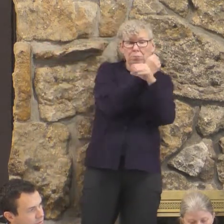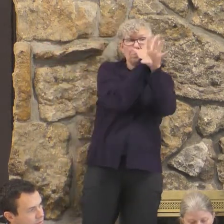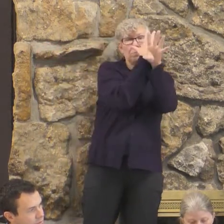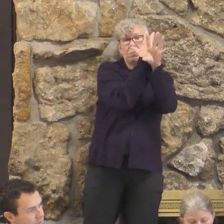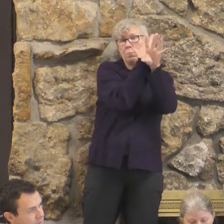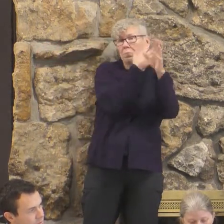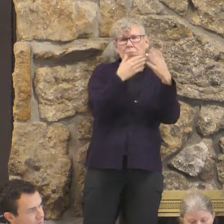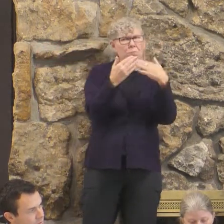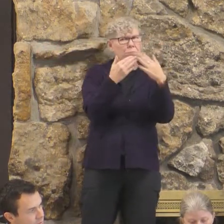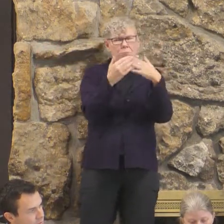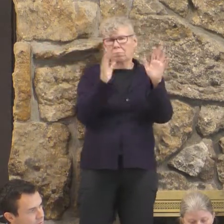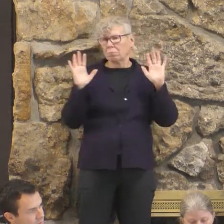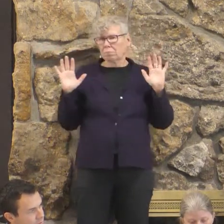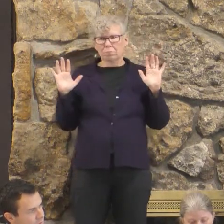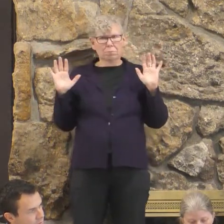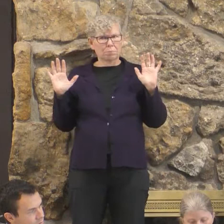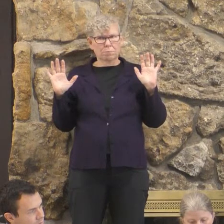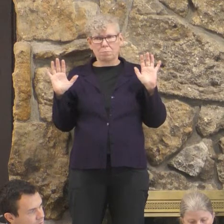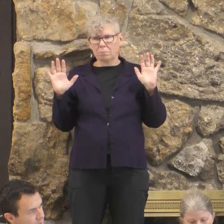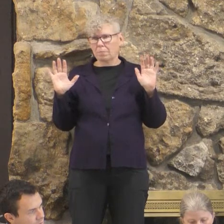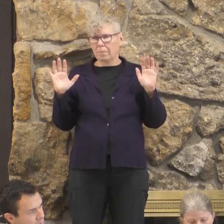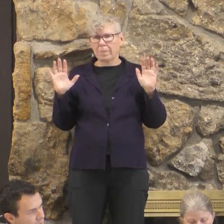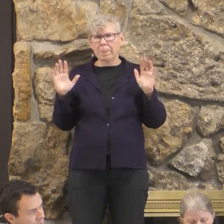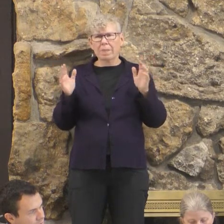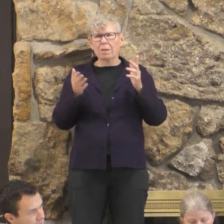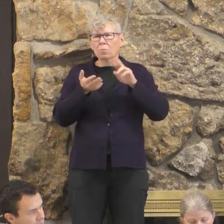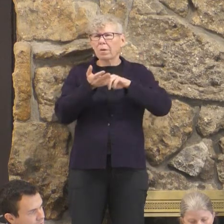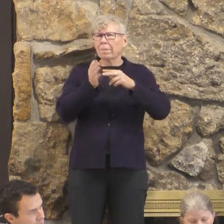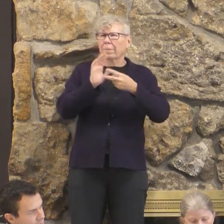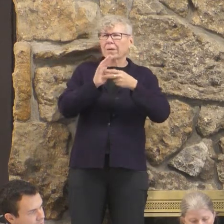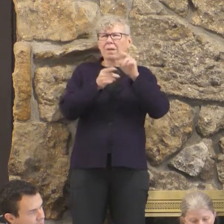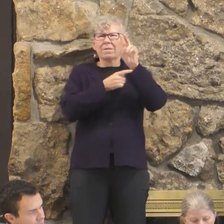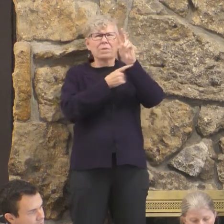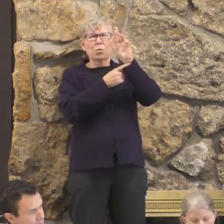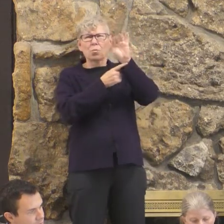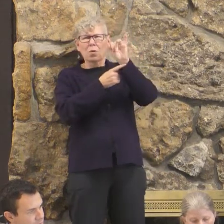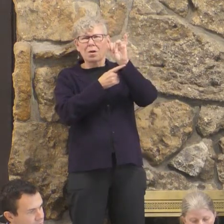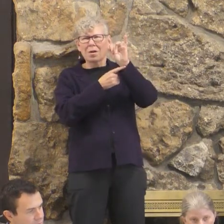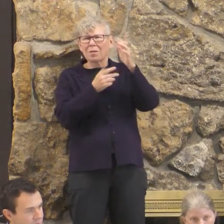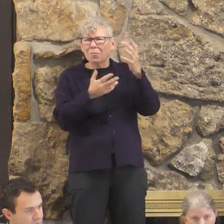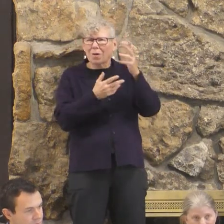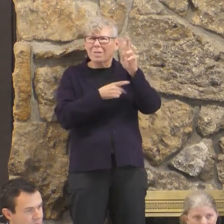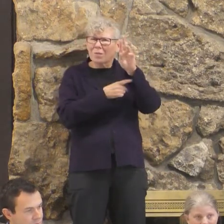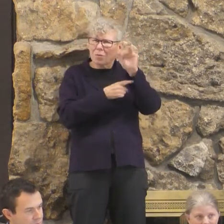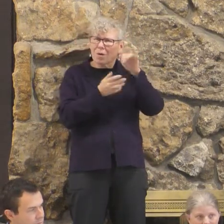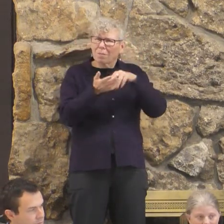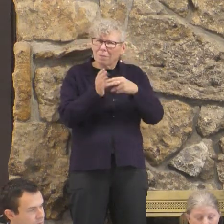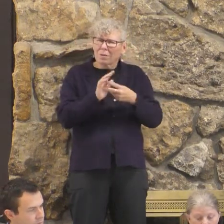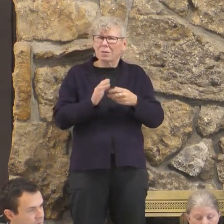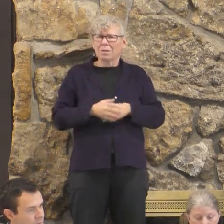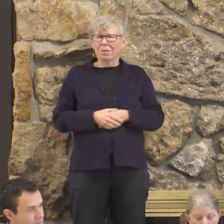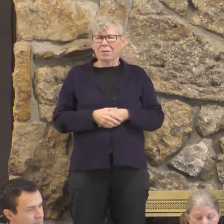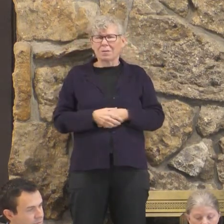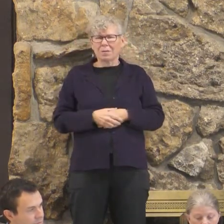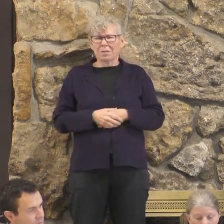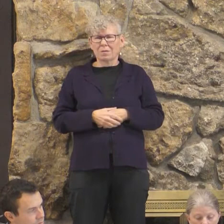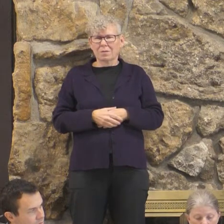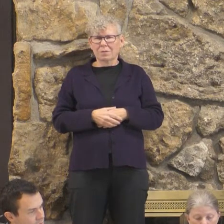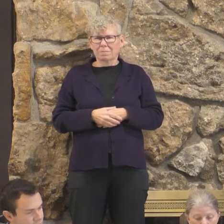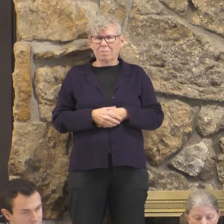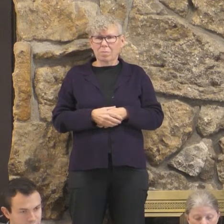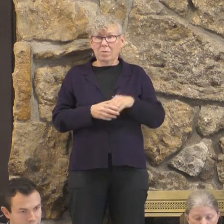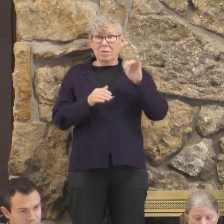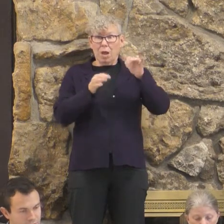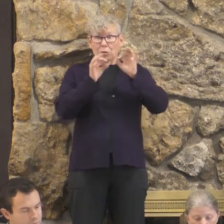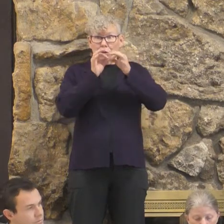interpreting is. Generally, I describe it as Skyping with an interpreter. The interpreter is going to be in a remote location